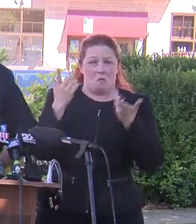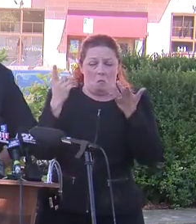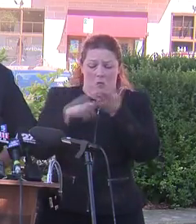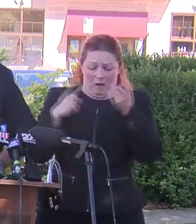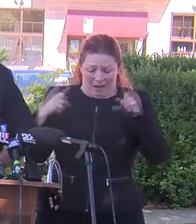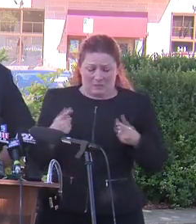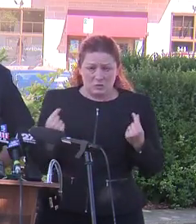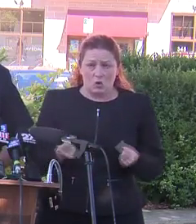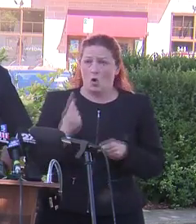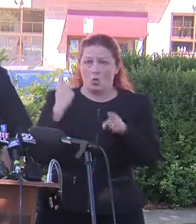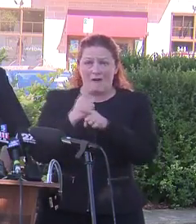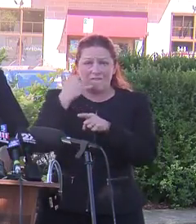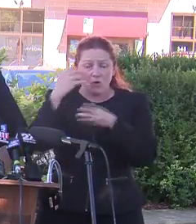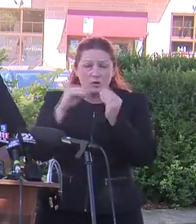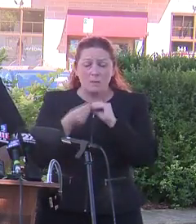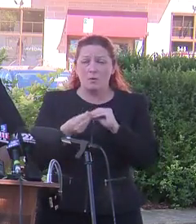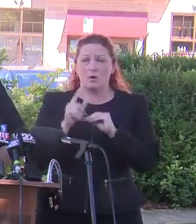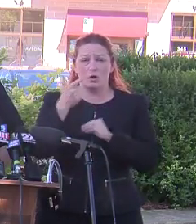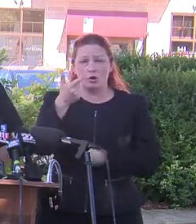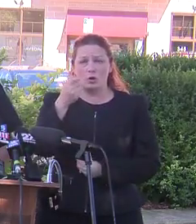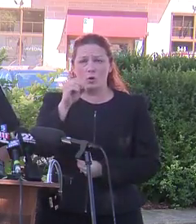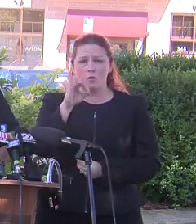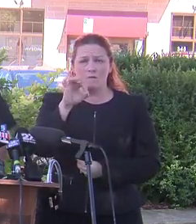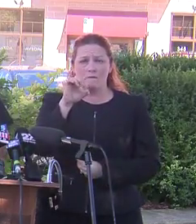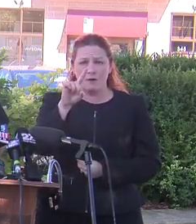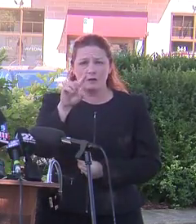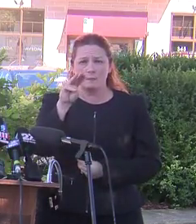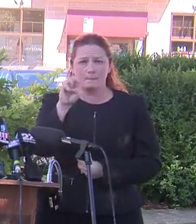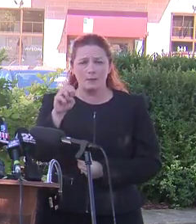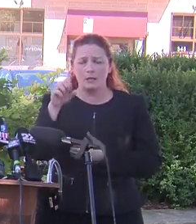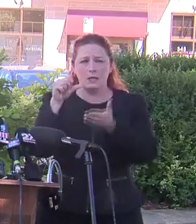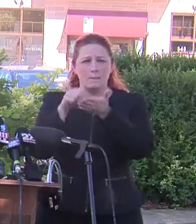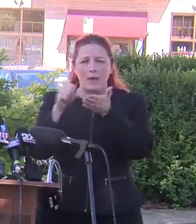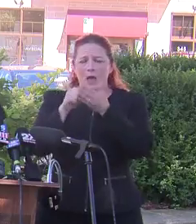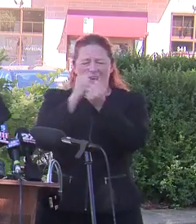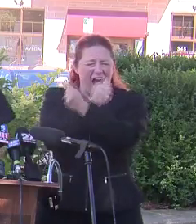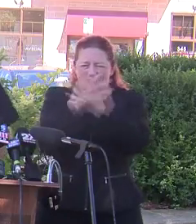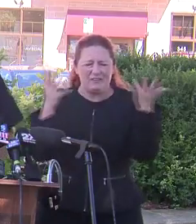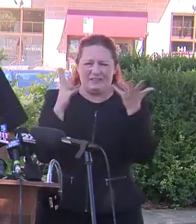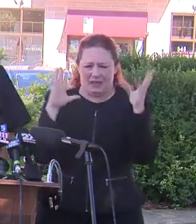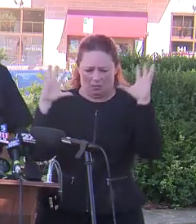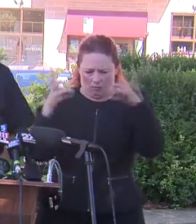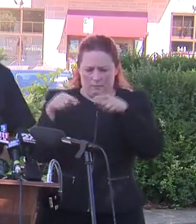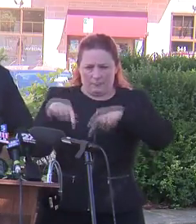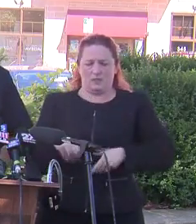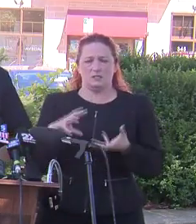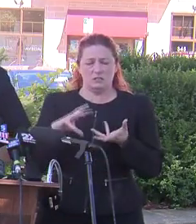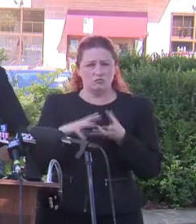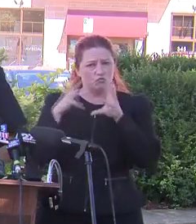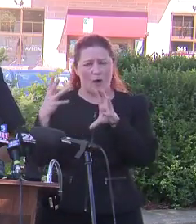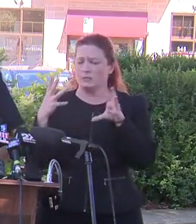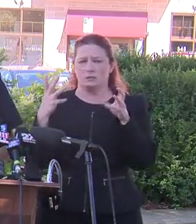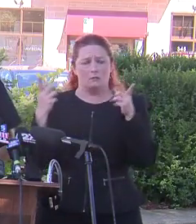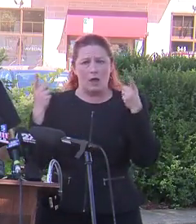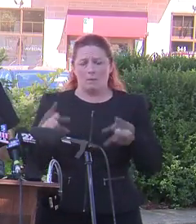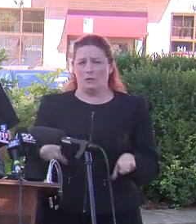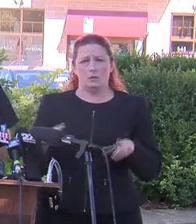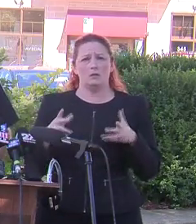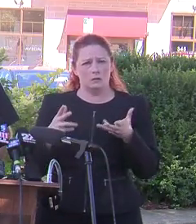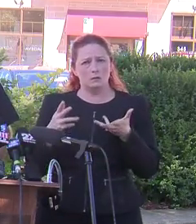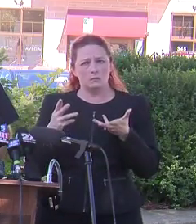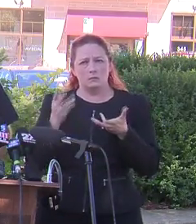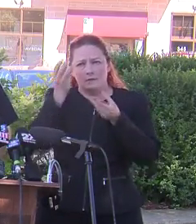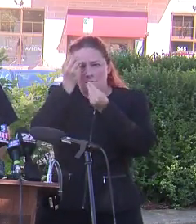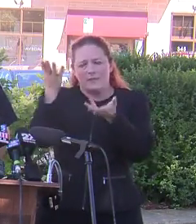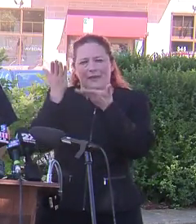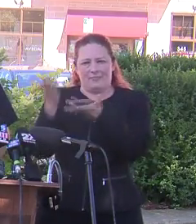phone contacts, phone numbers, GoFundMe pages, anything that has to do with this tragic event and information that we want to get